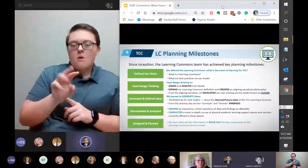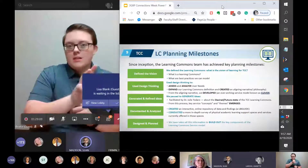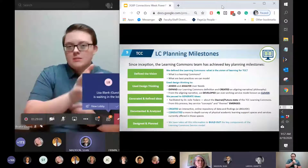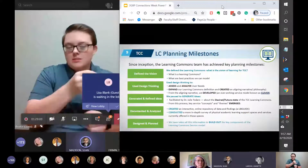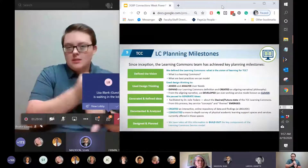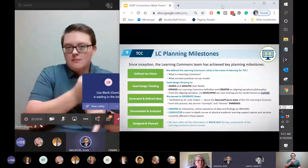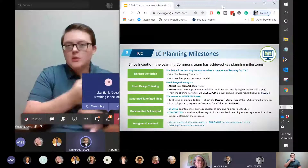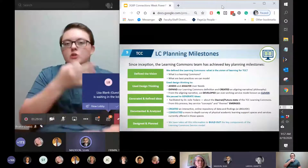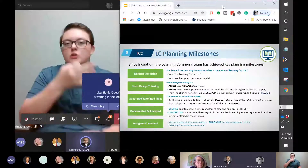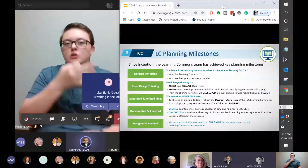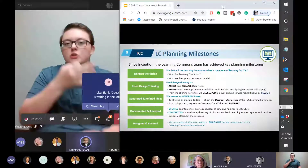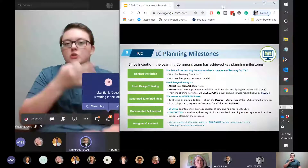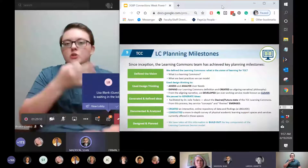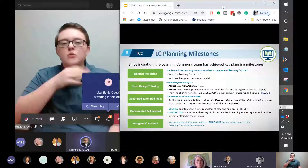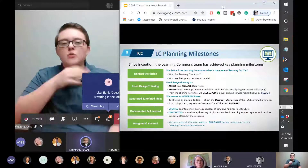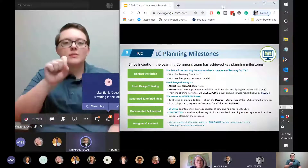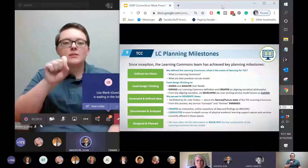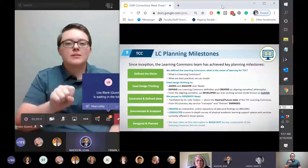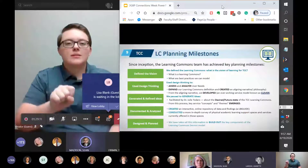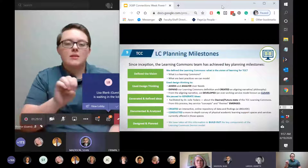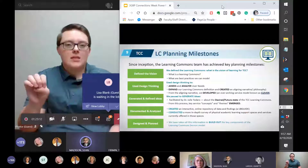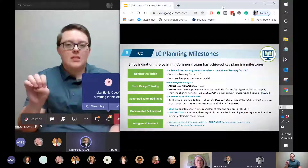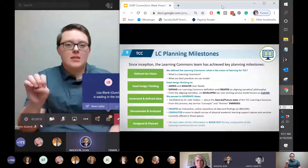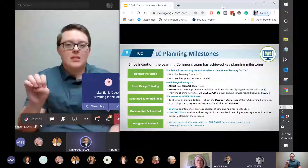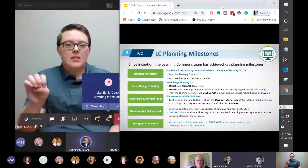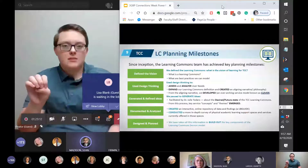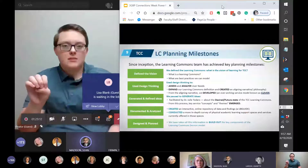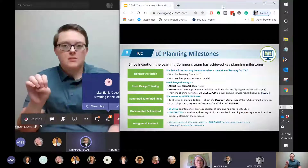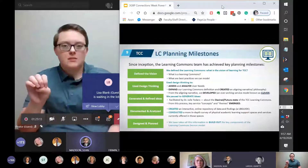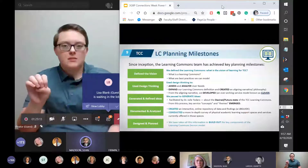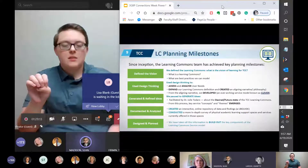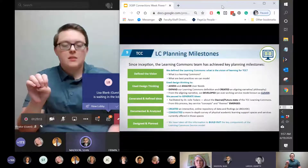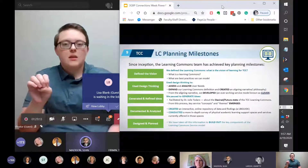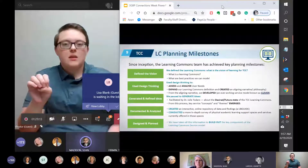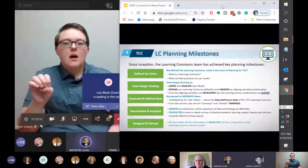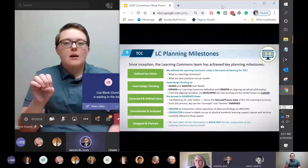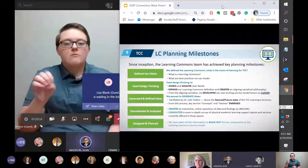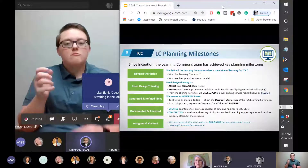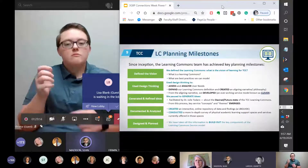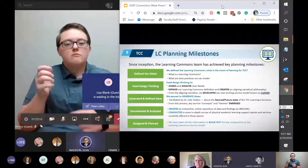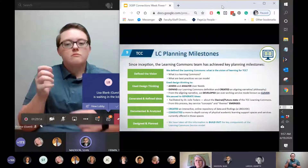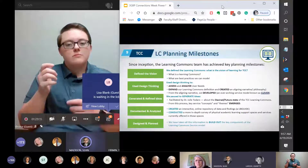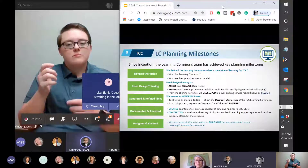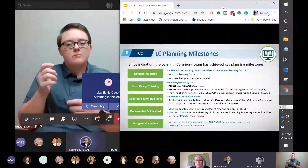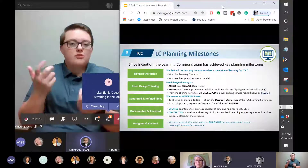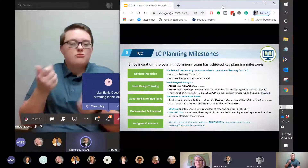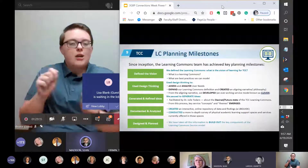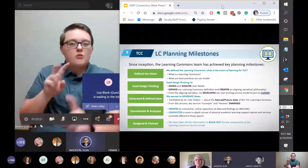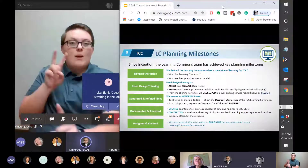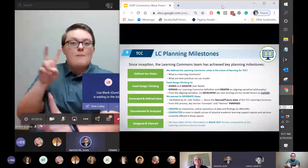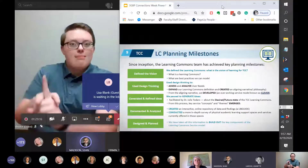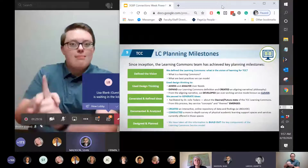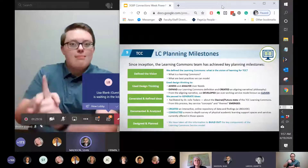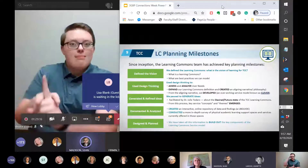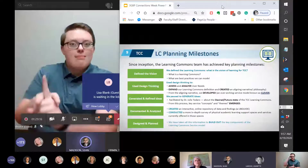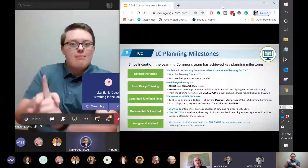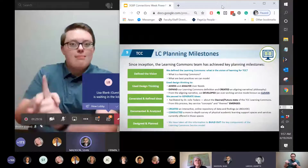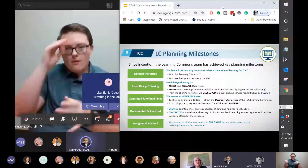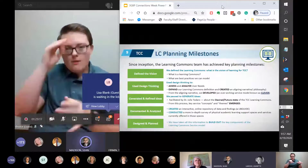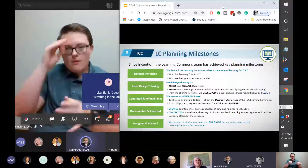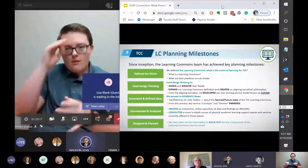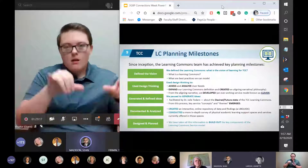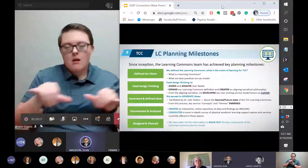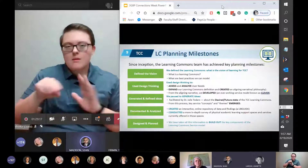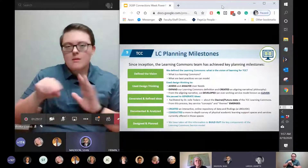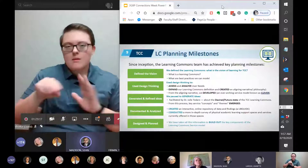be working on the Southeast campus in terms of applying the Learning Commons model and